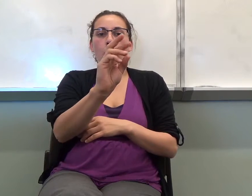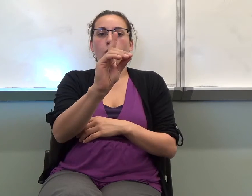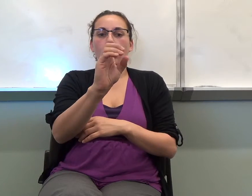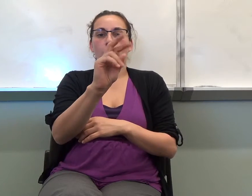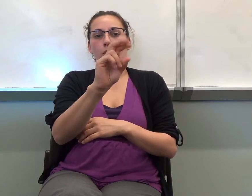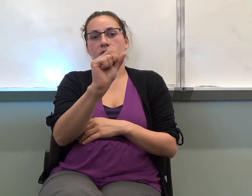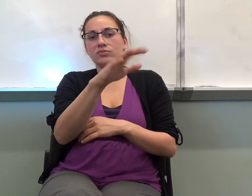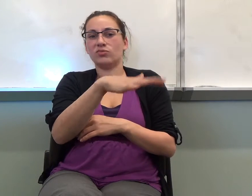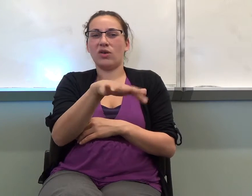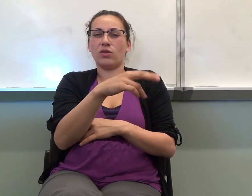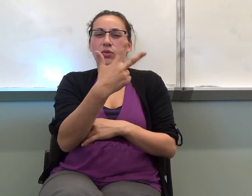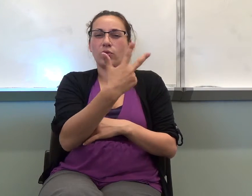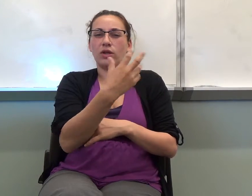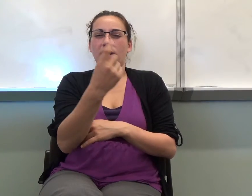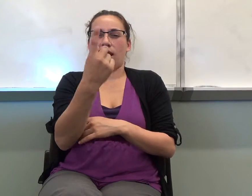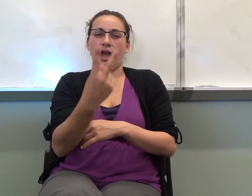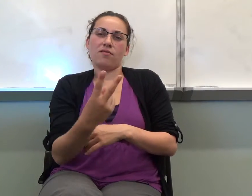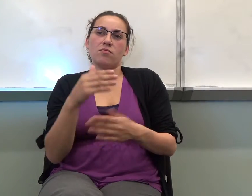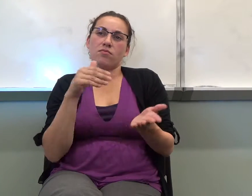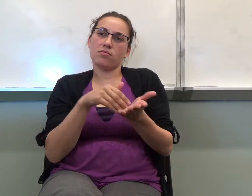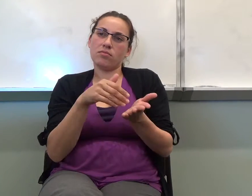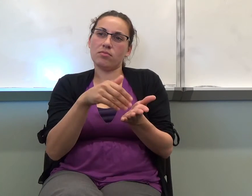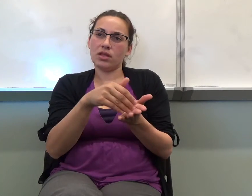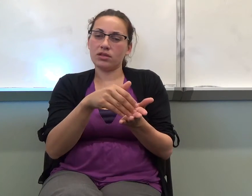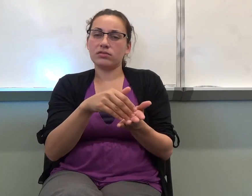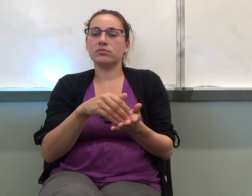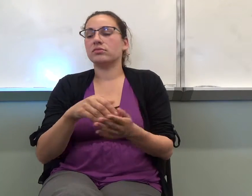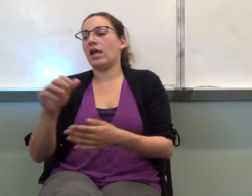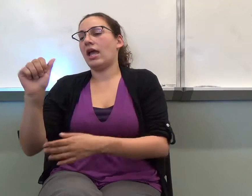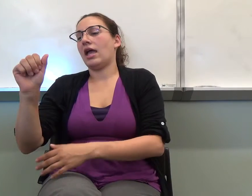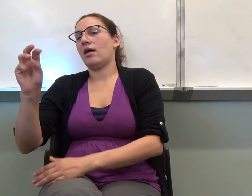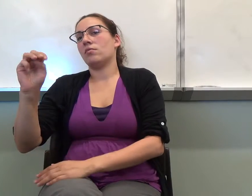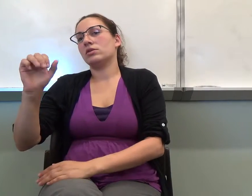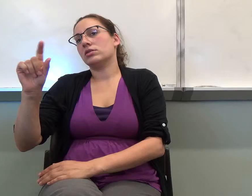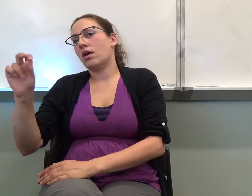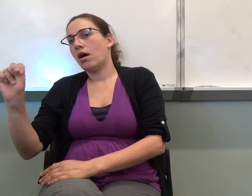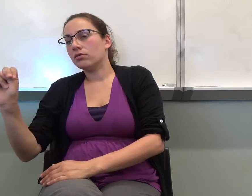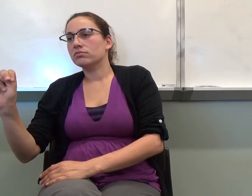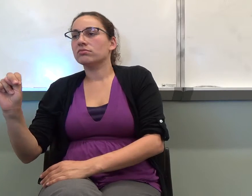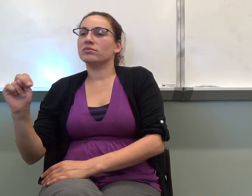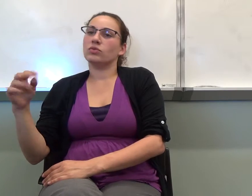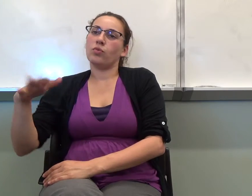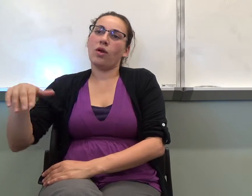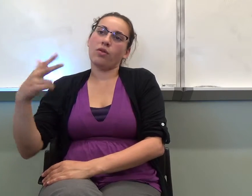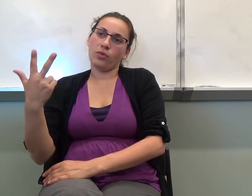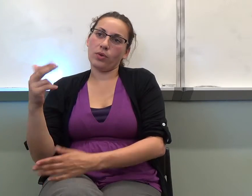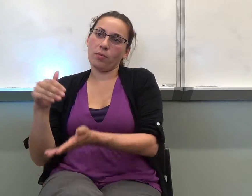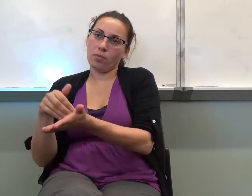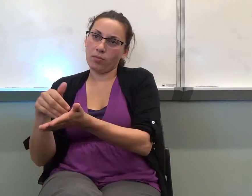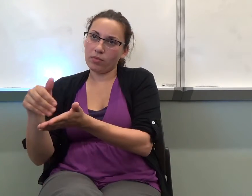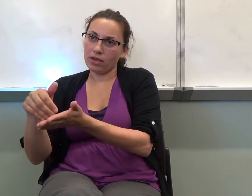and so is Amazon. Add all that up, 4.5, 3.5, another 3.5, you add it up. It comes out to